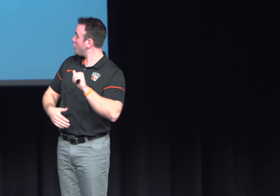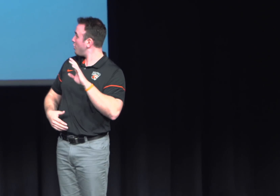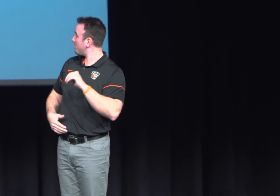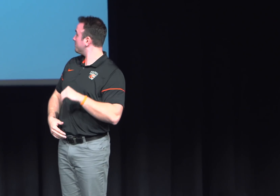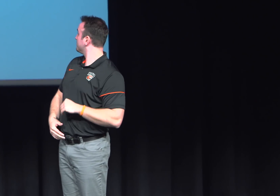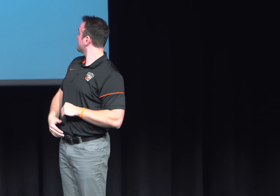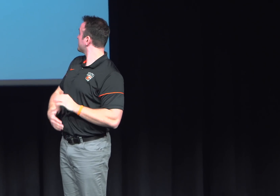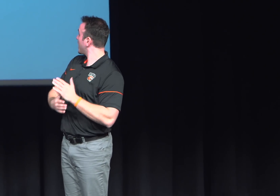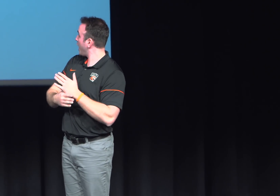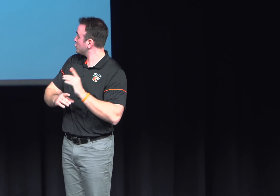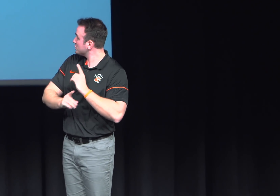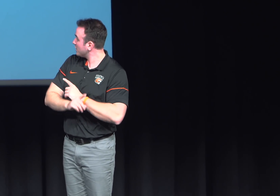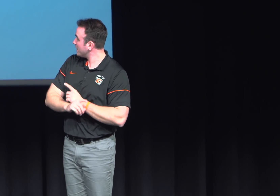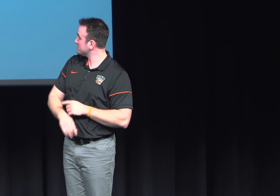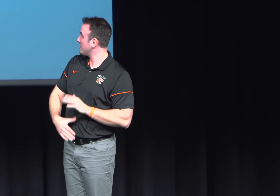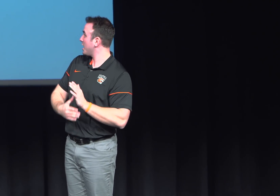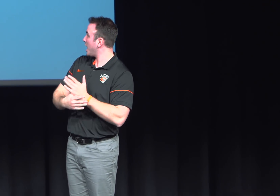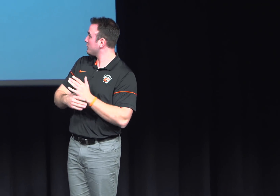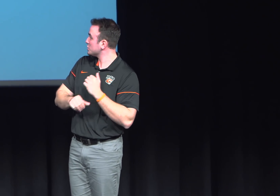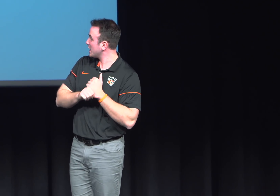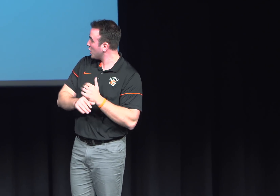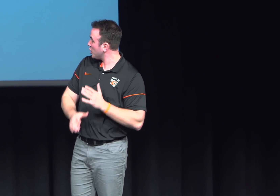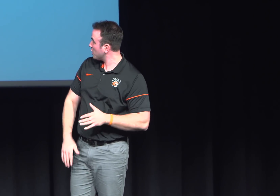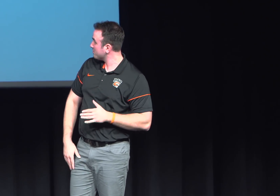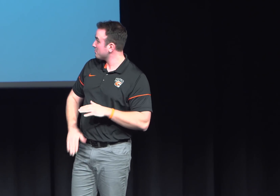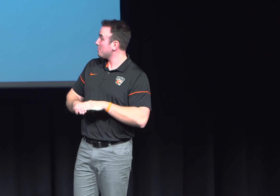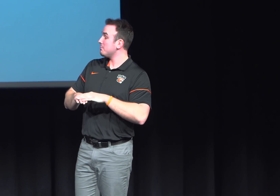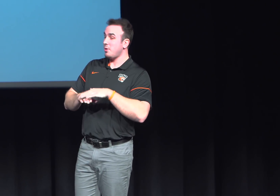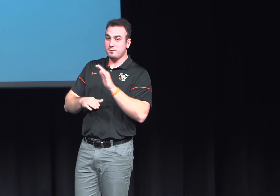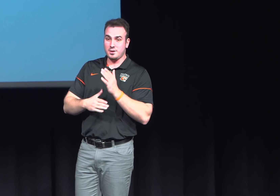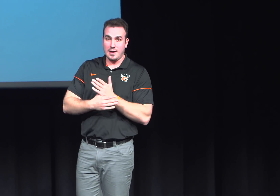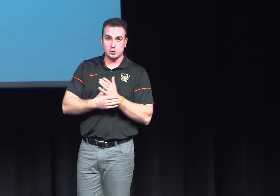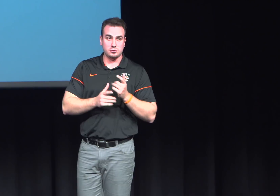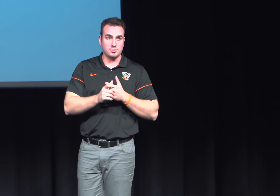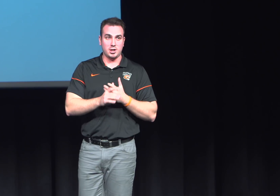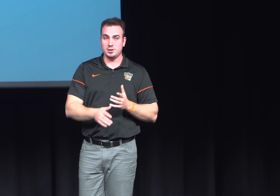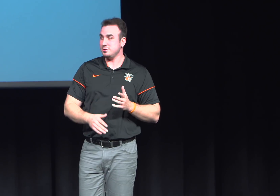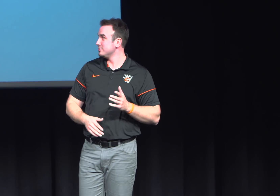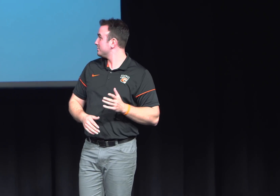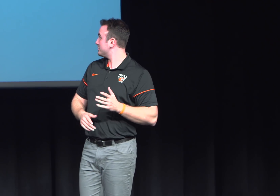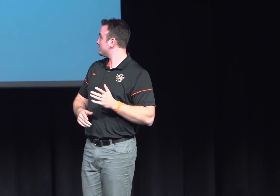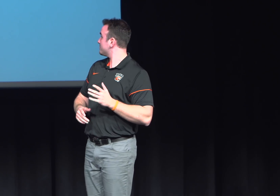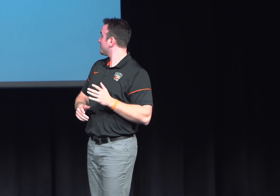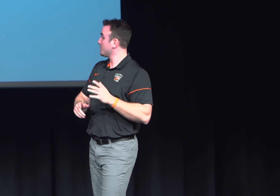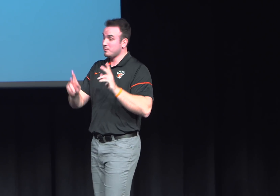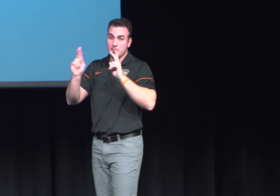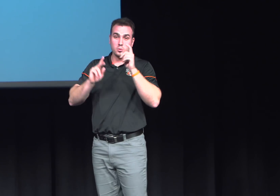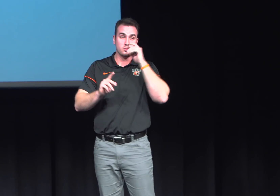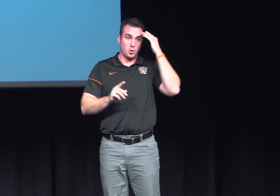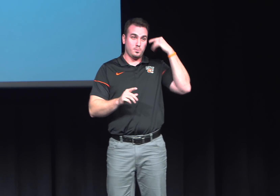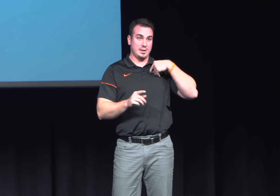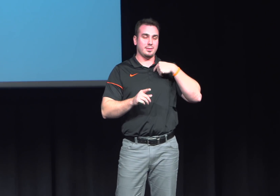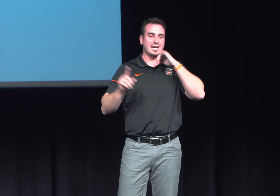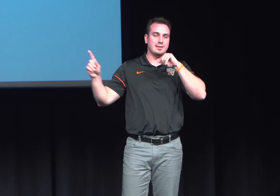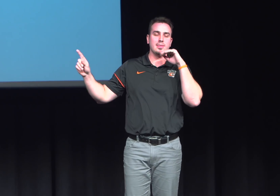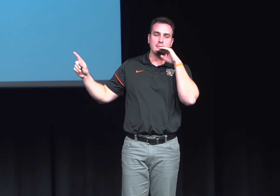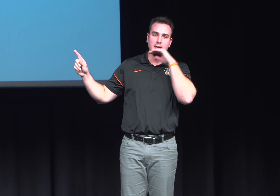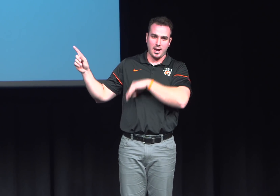average arm, average defense, he's an average hitter, an above average runner. And people who know me know that that